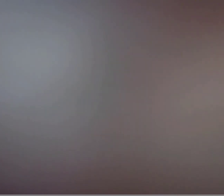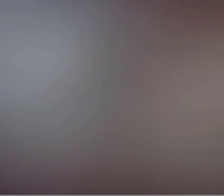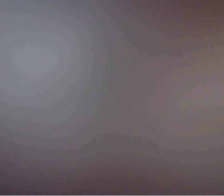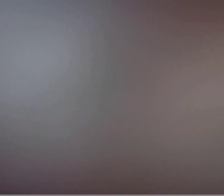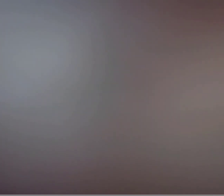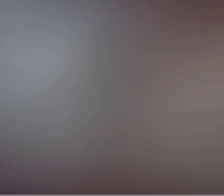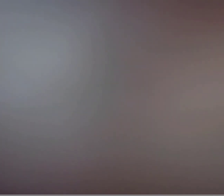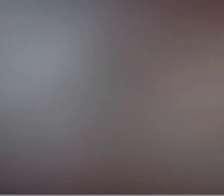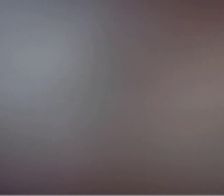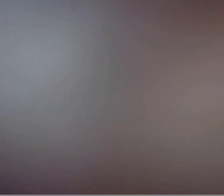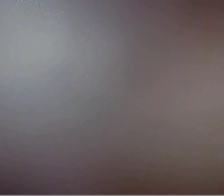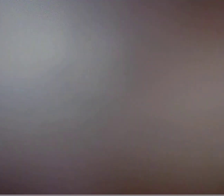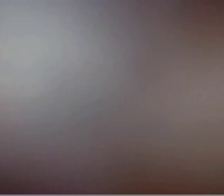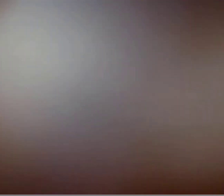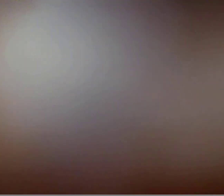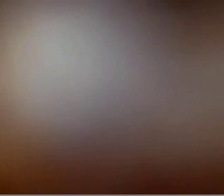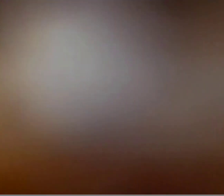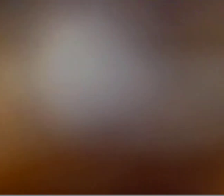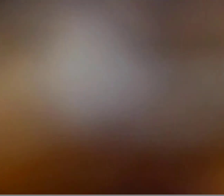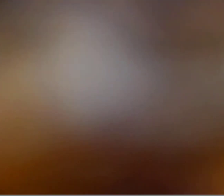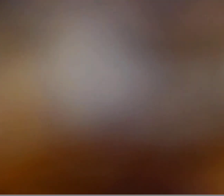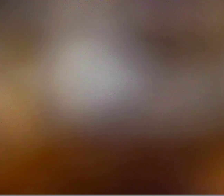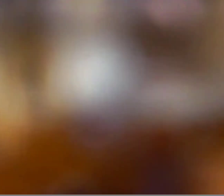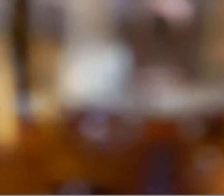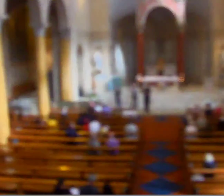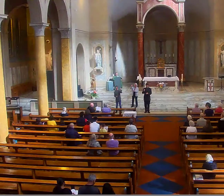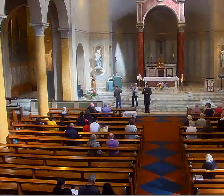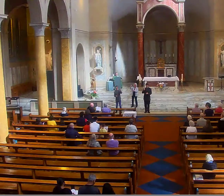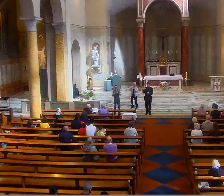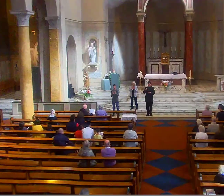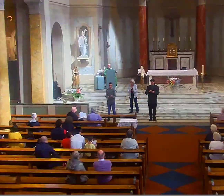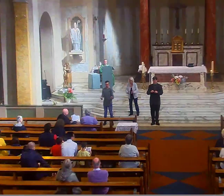Make me a channel of your